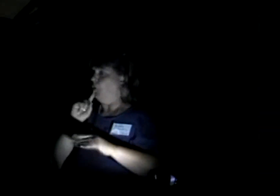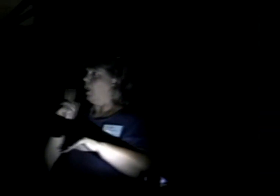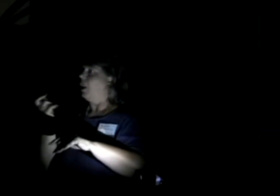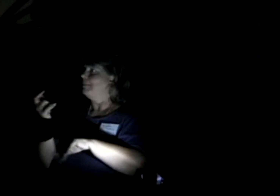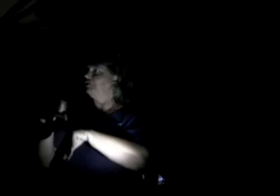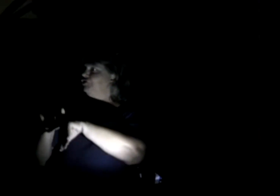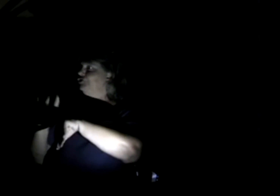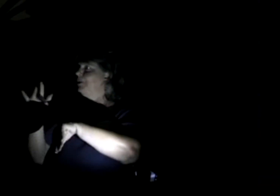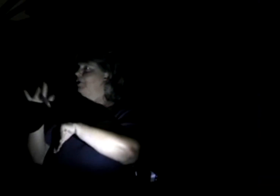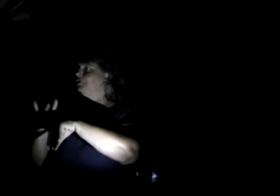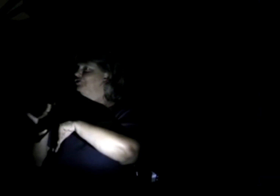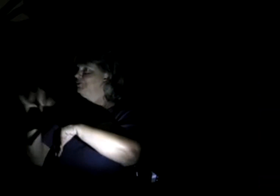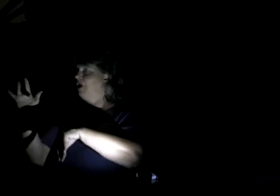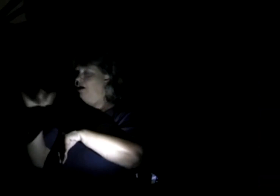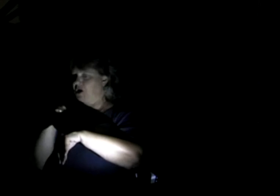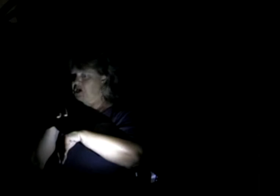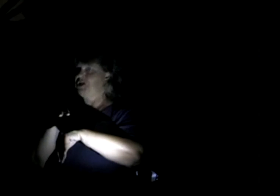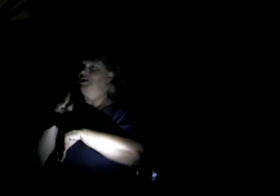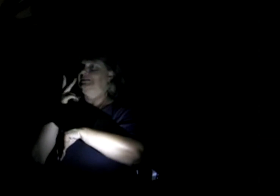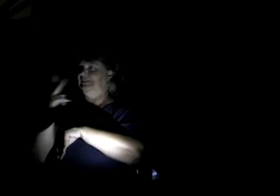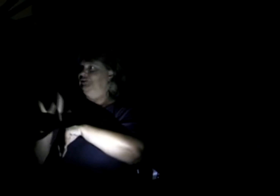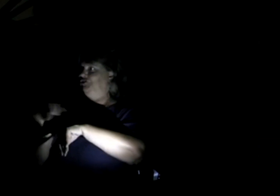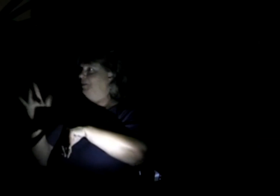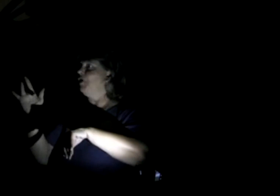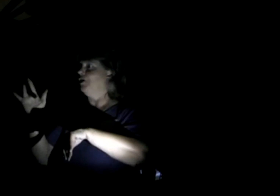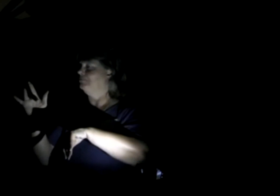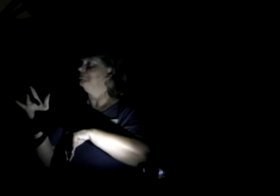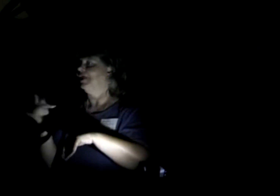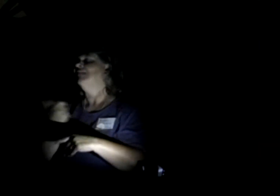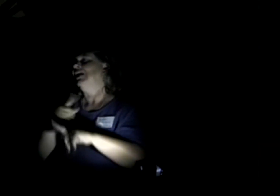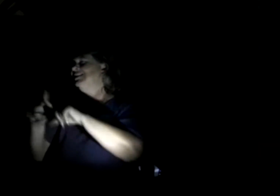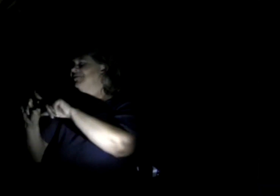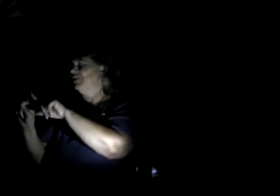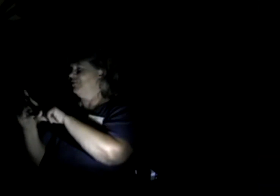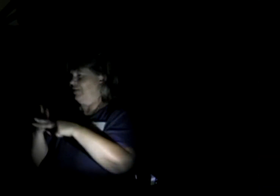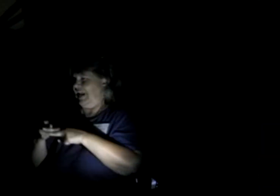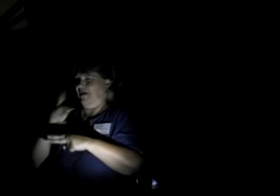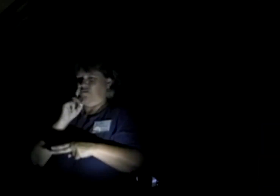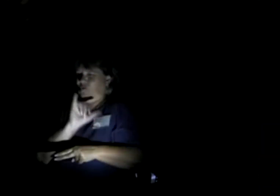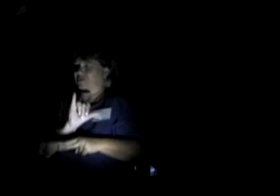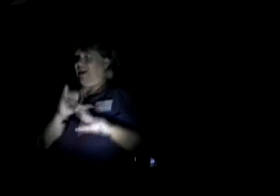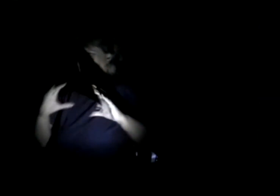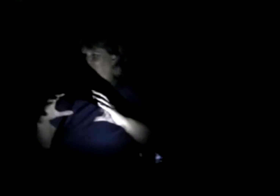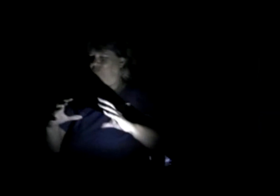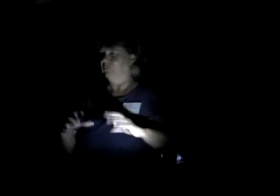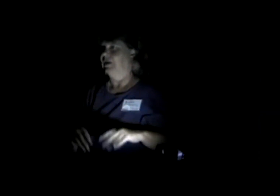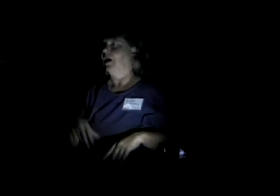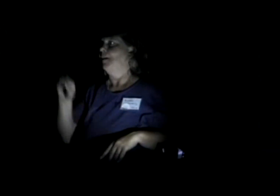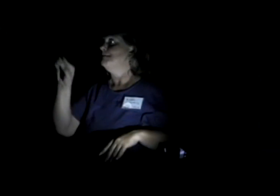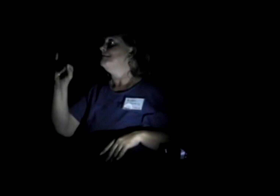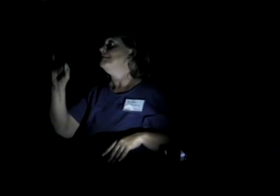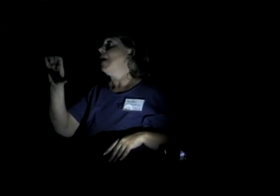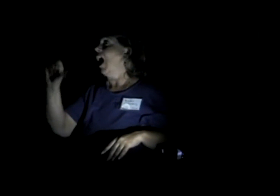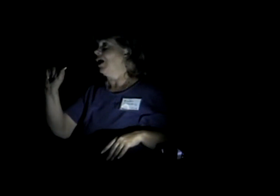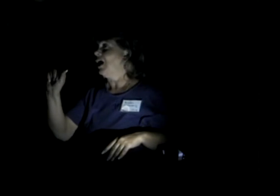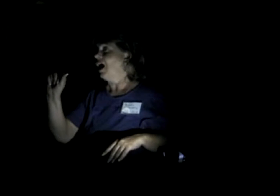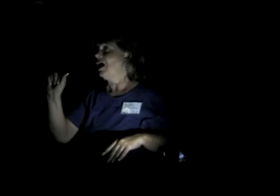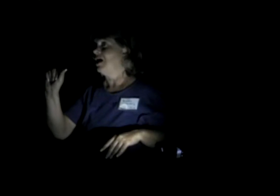that sparkle there? Check that out. Now there's several different names for this material. One of them is mica. You're going to hear that